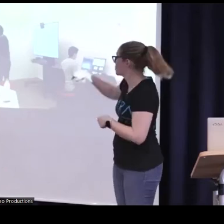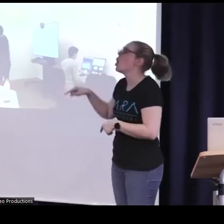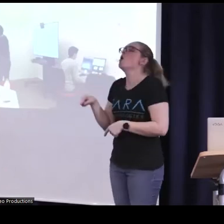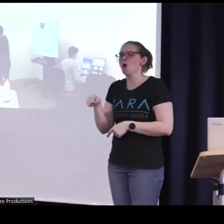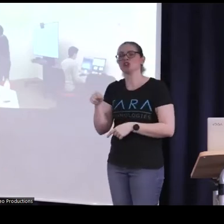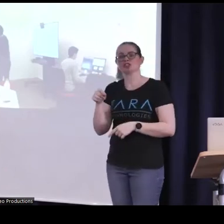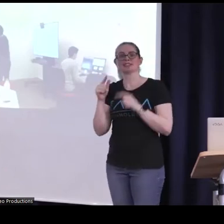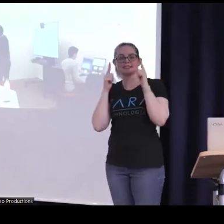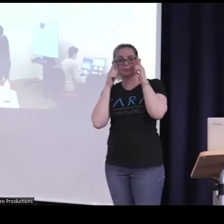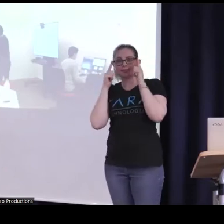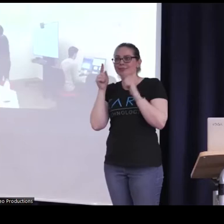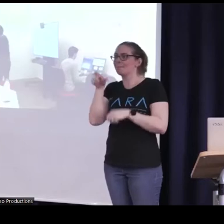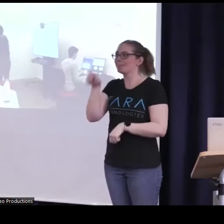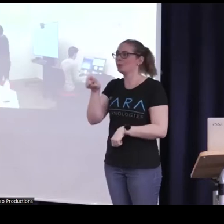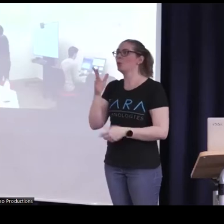in these videos